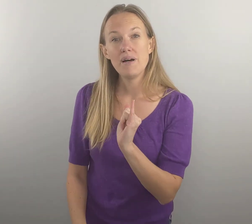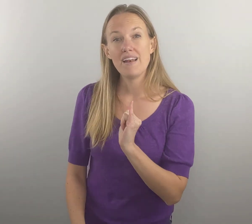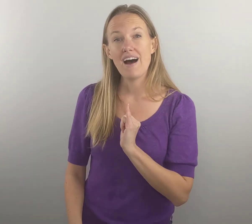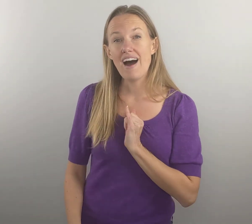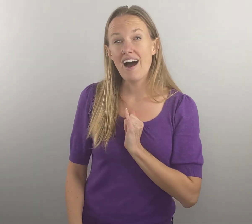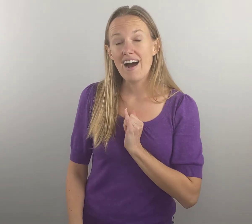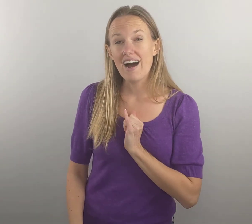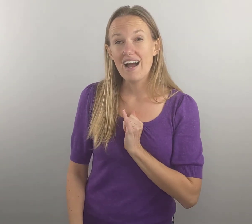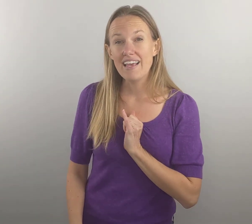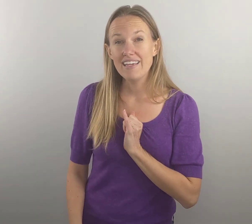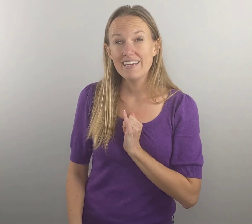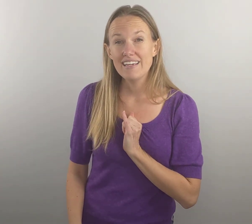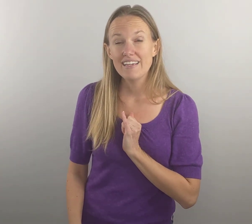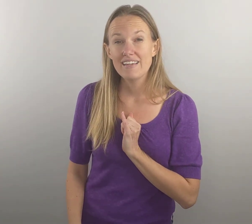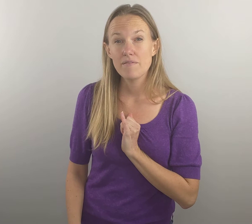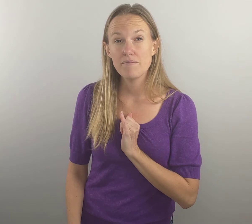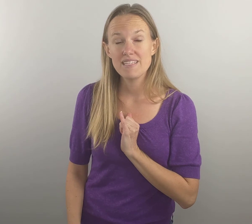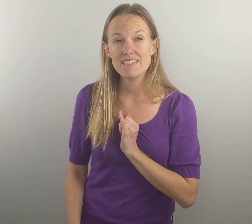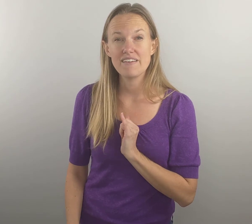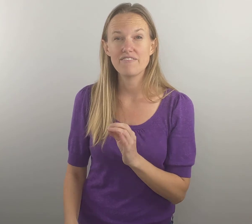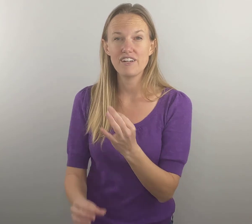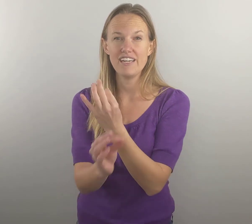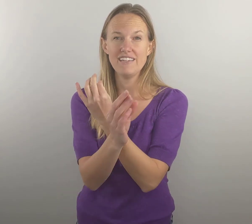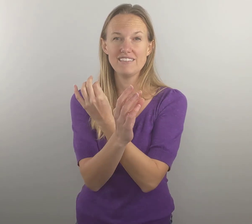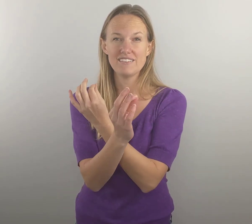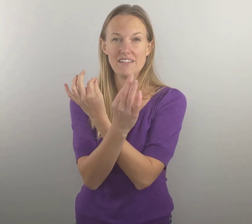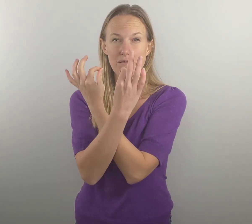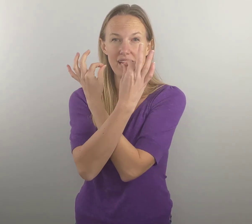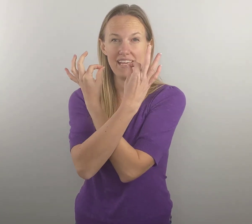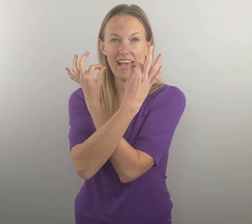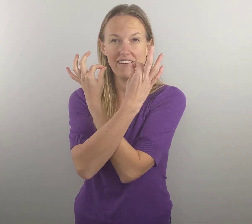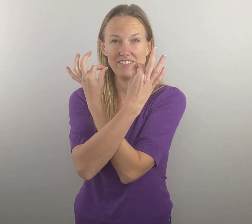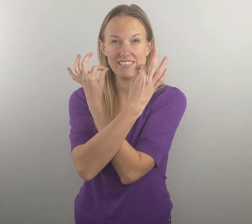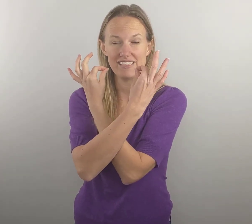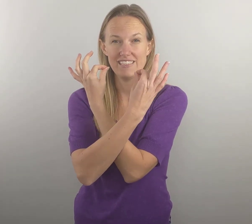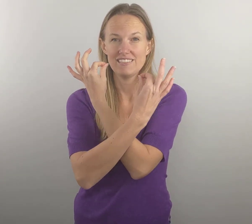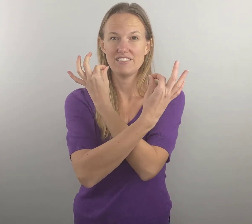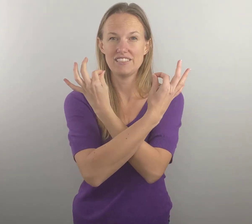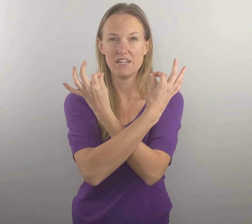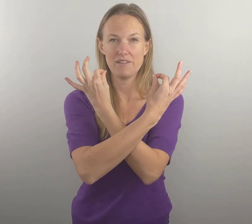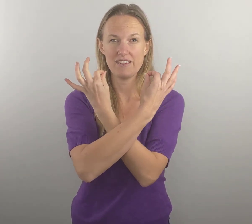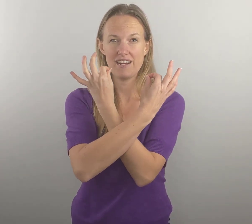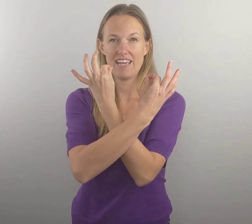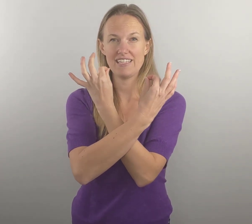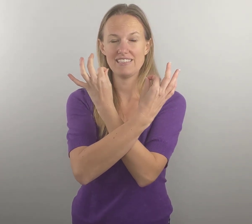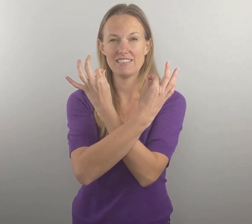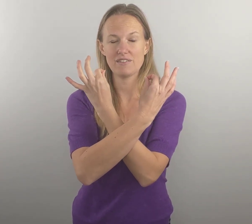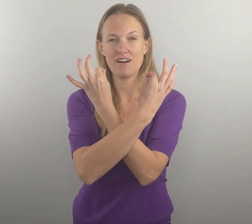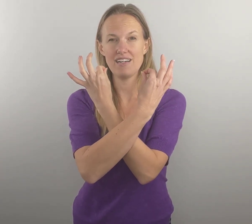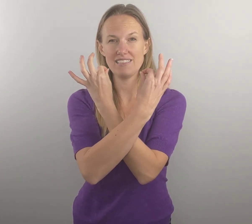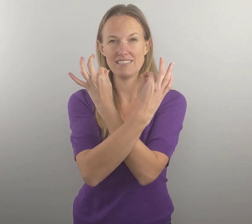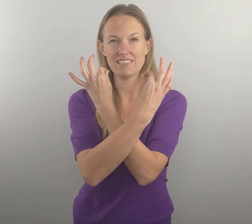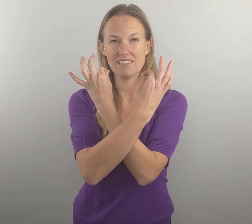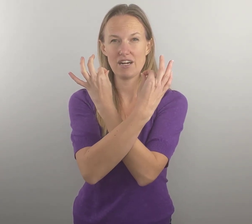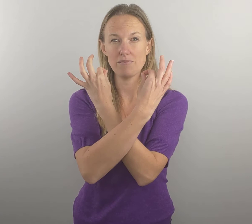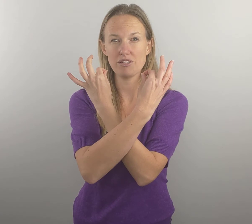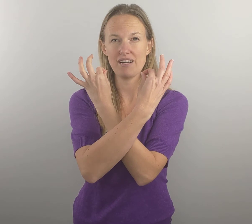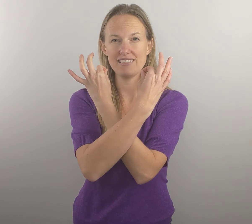But I have been set free, so then you're making Fs. So you start with your hands crossed, your arms crossed,